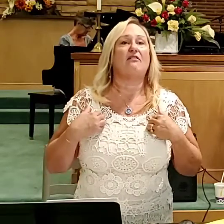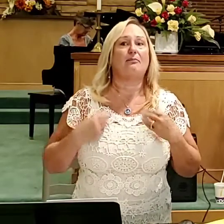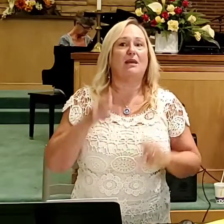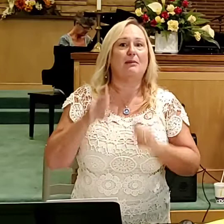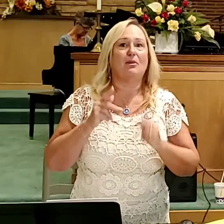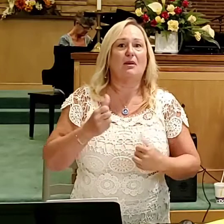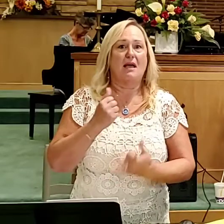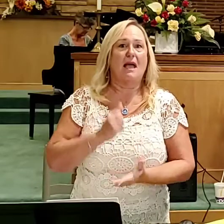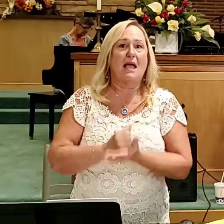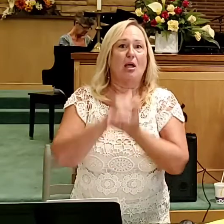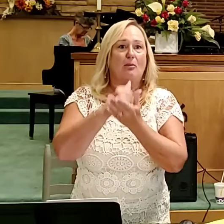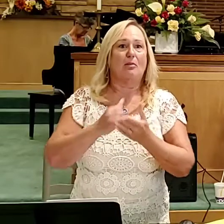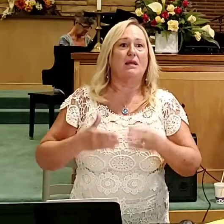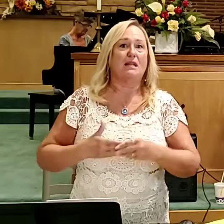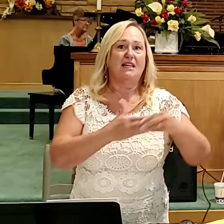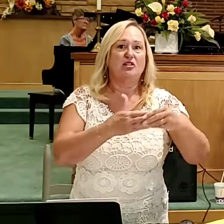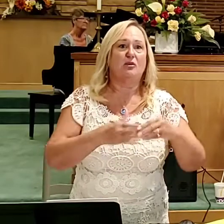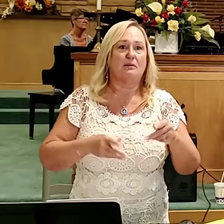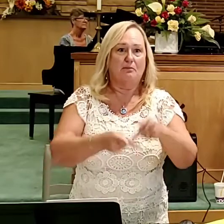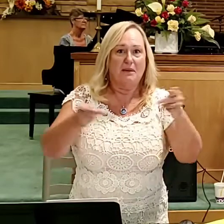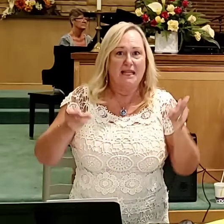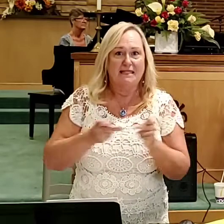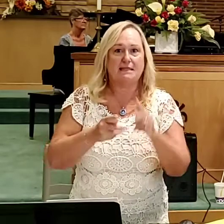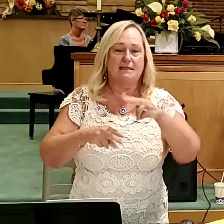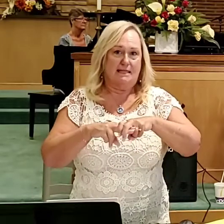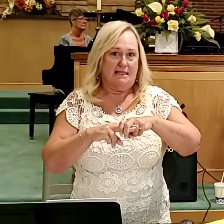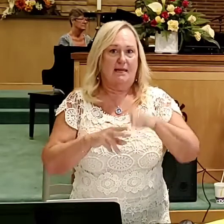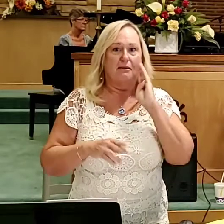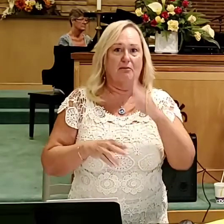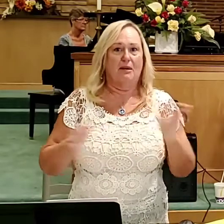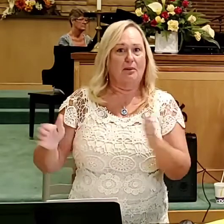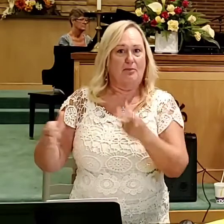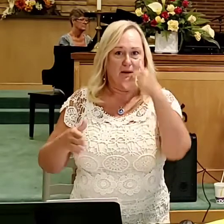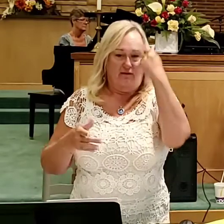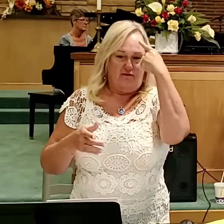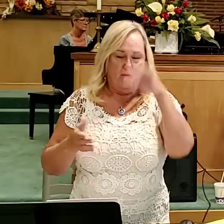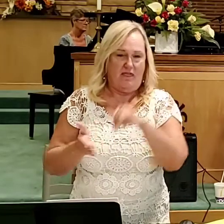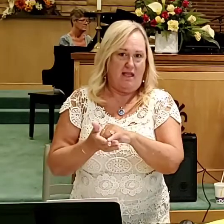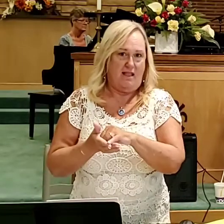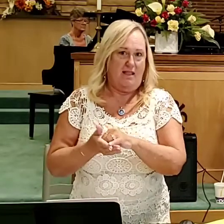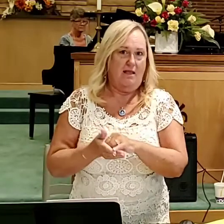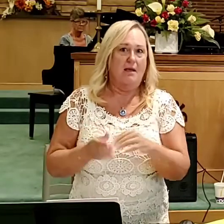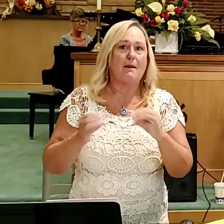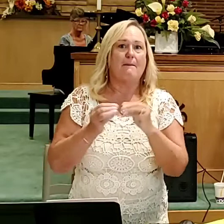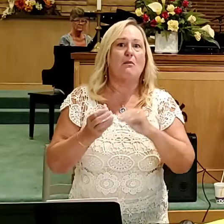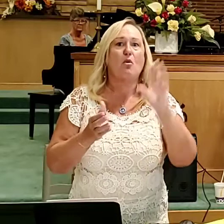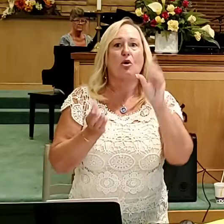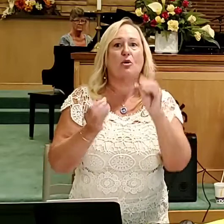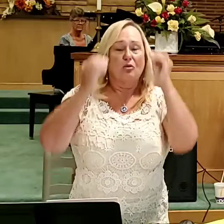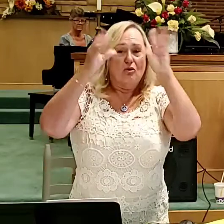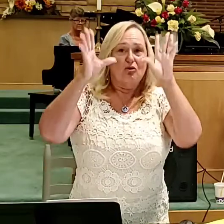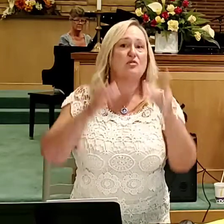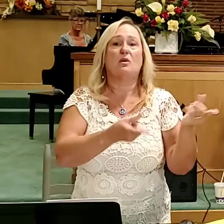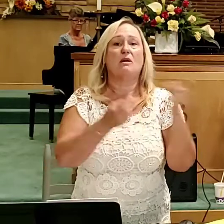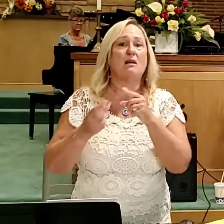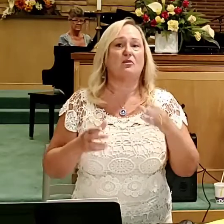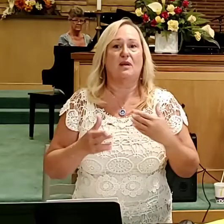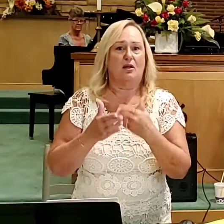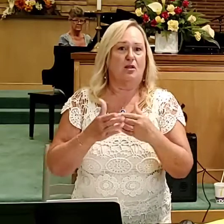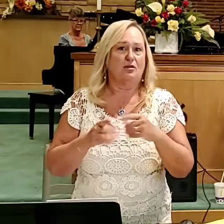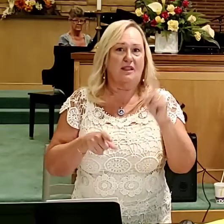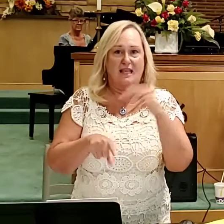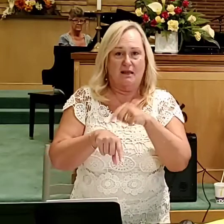help guide you on places to sit and be prepared for that. More news will be coming as we get closer, but